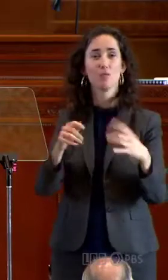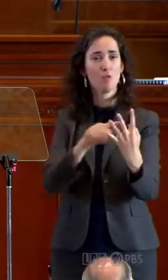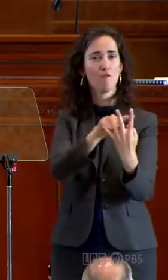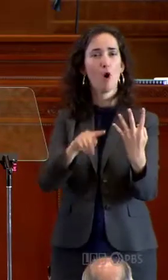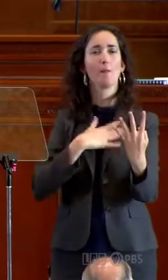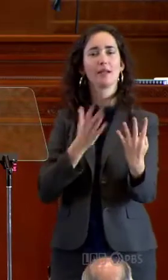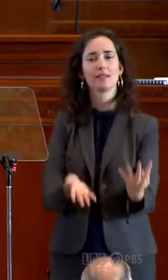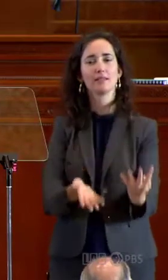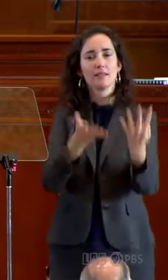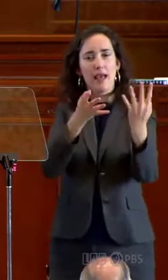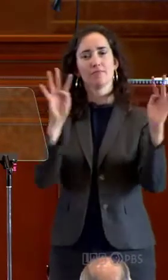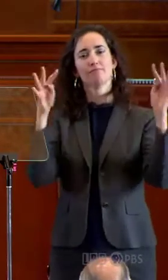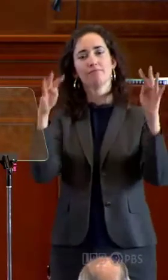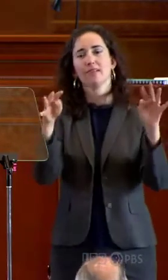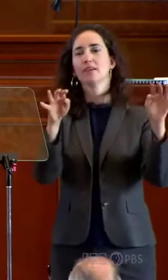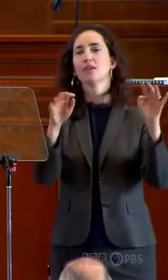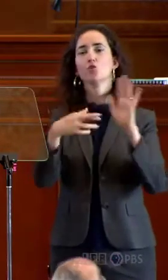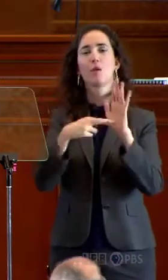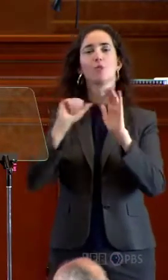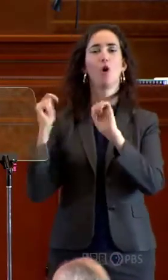stand and be recognized?